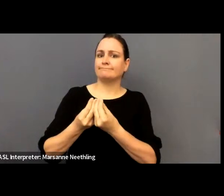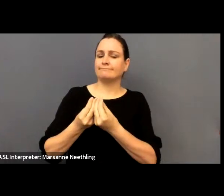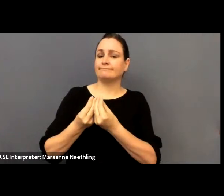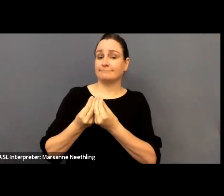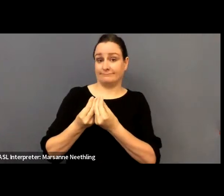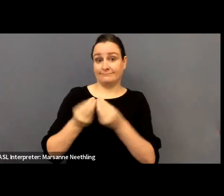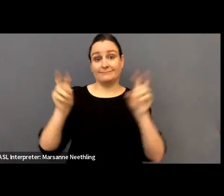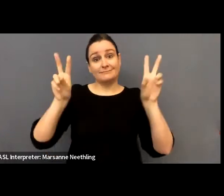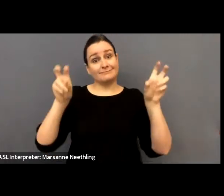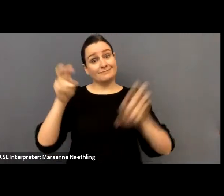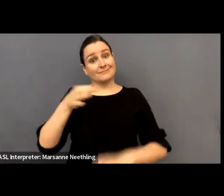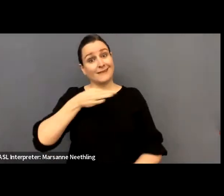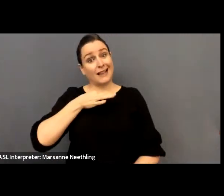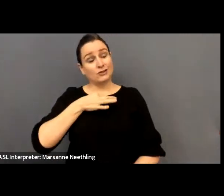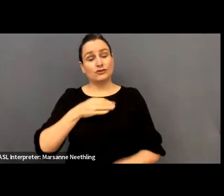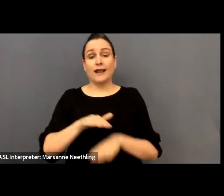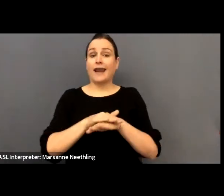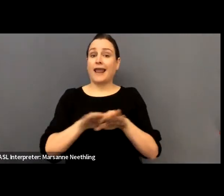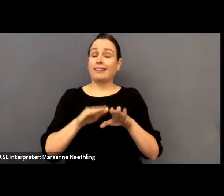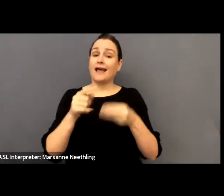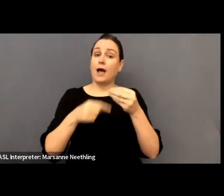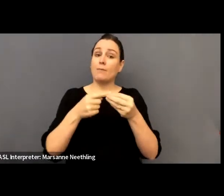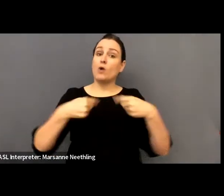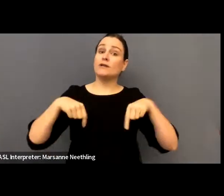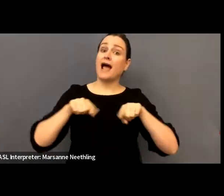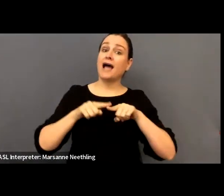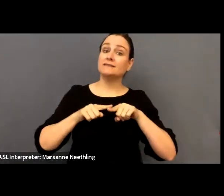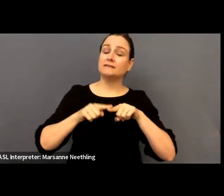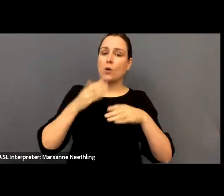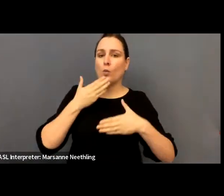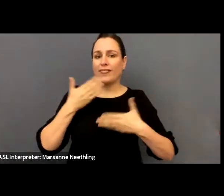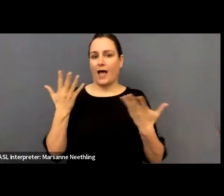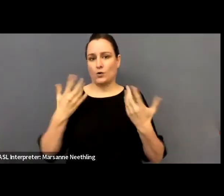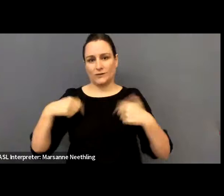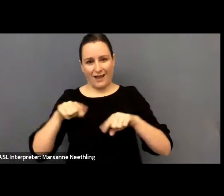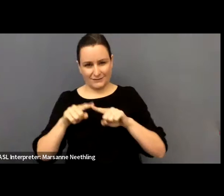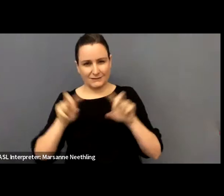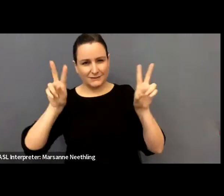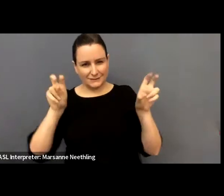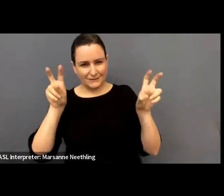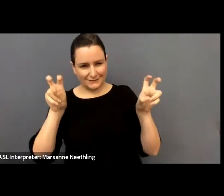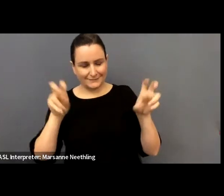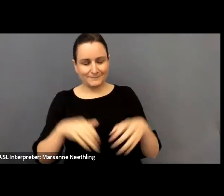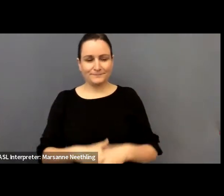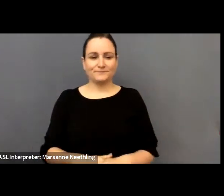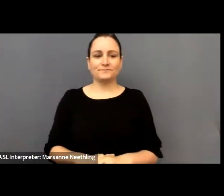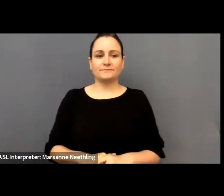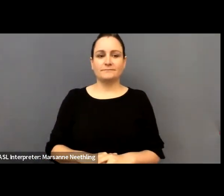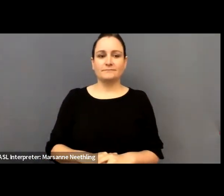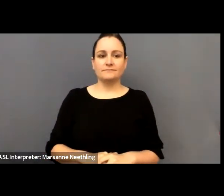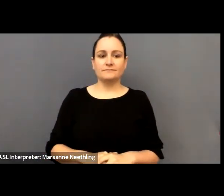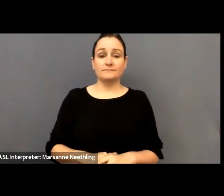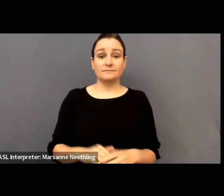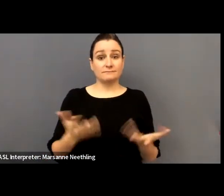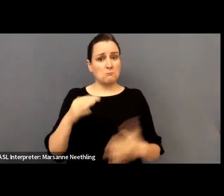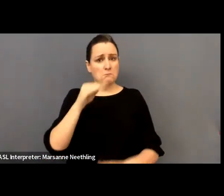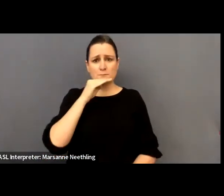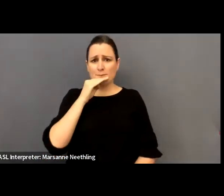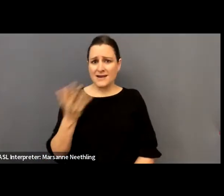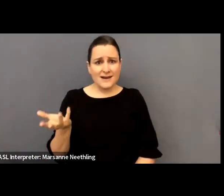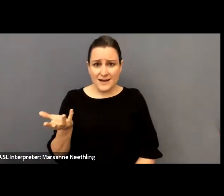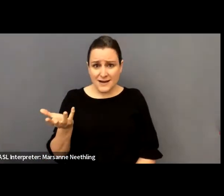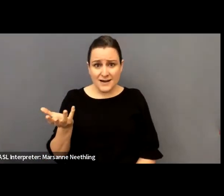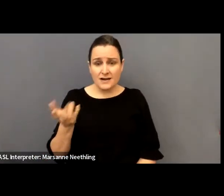the 1970s. A motto that says that unless the disabled community